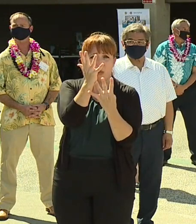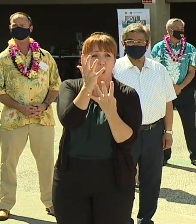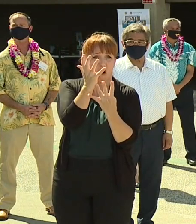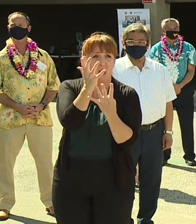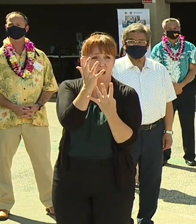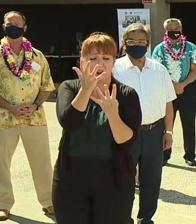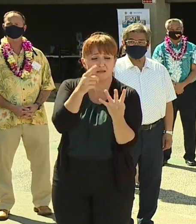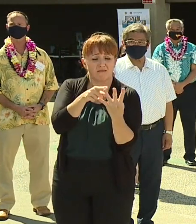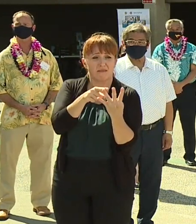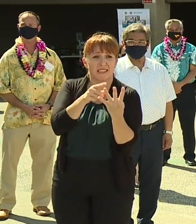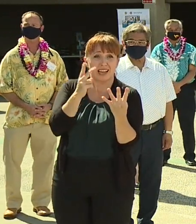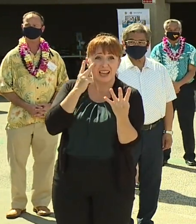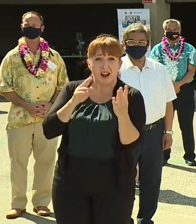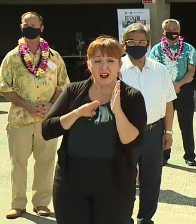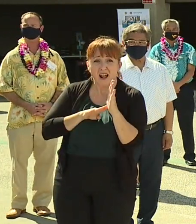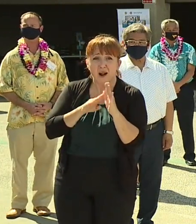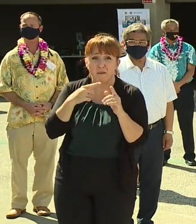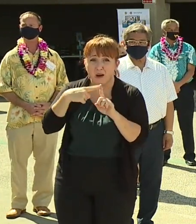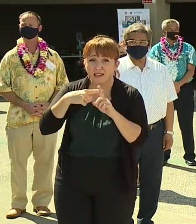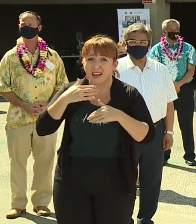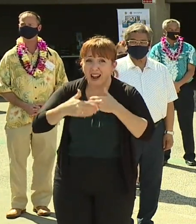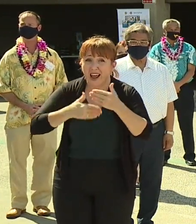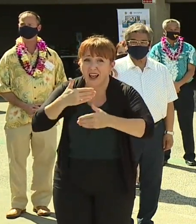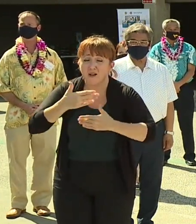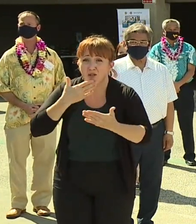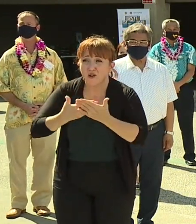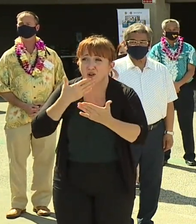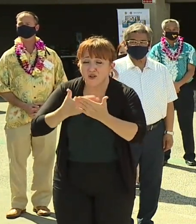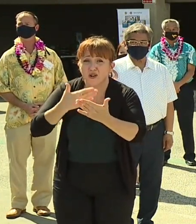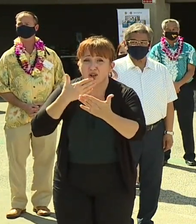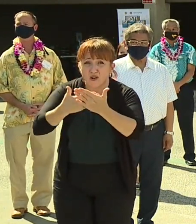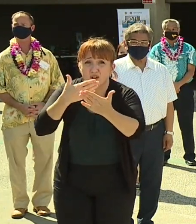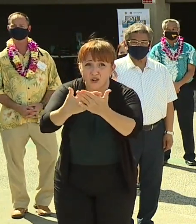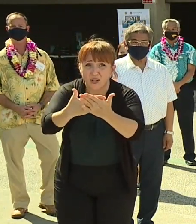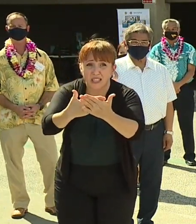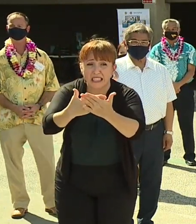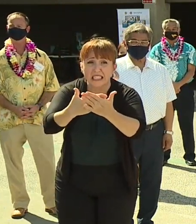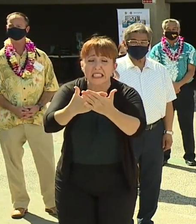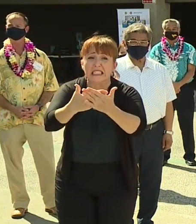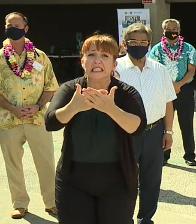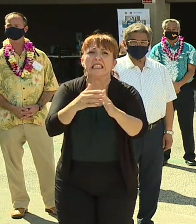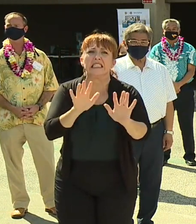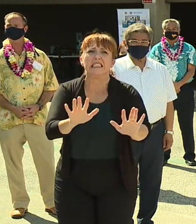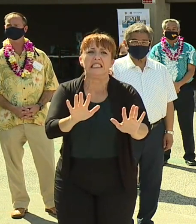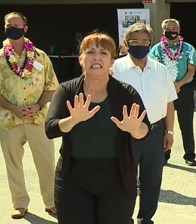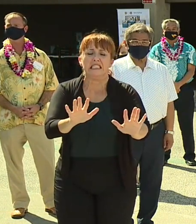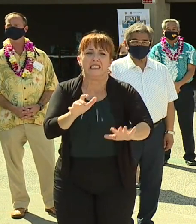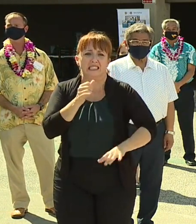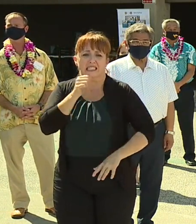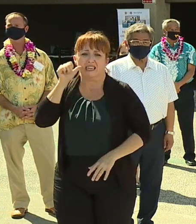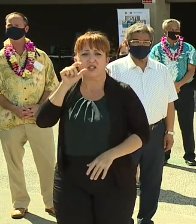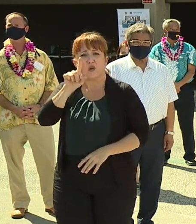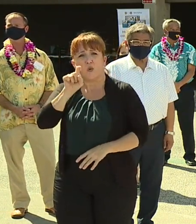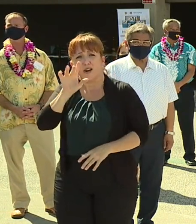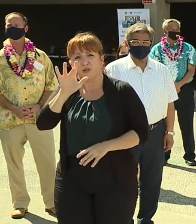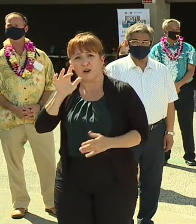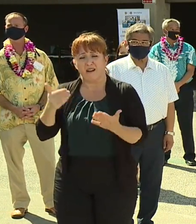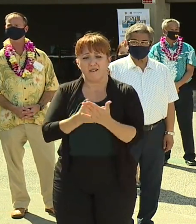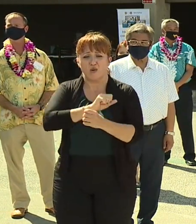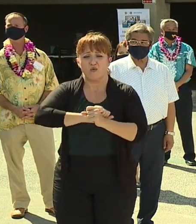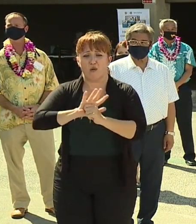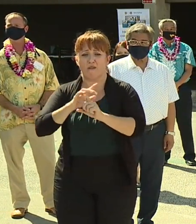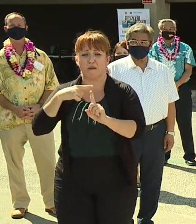And for a while it looked like we're on track to do exactly that. But as we saw yesterday, we had 125